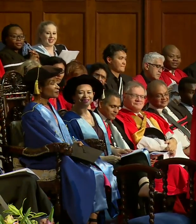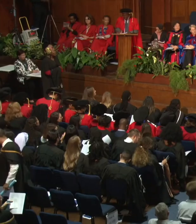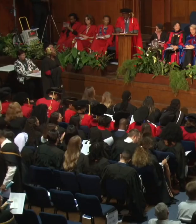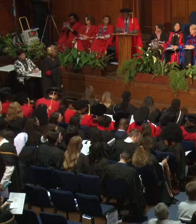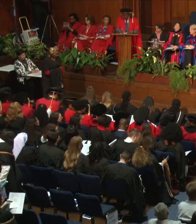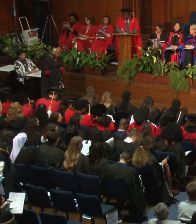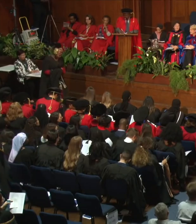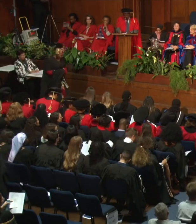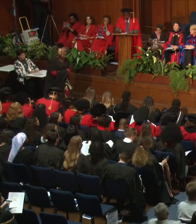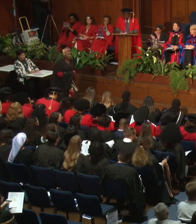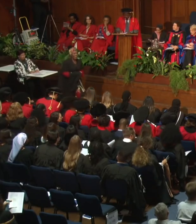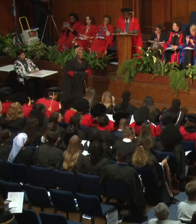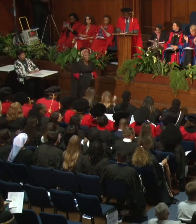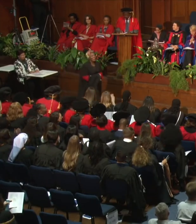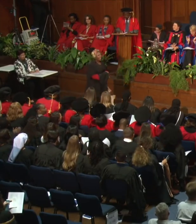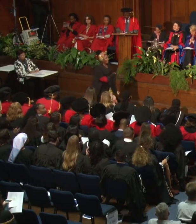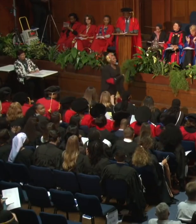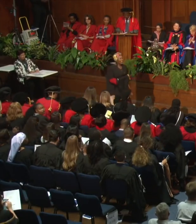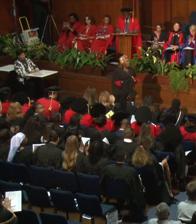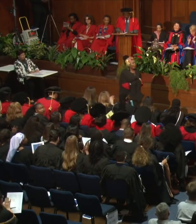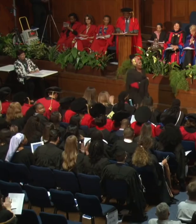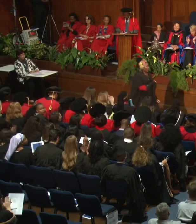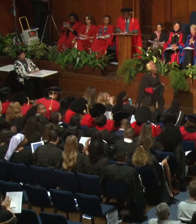Zola Yaka.